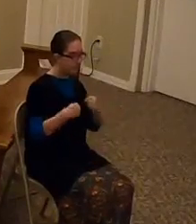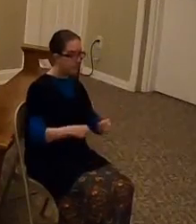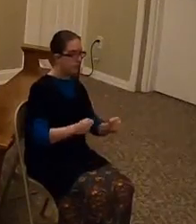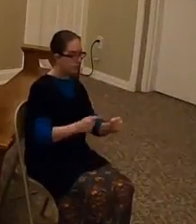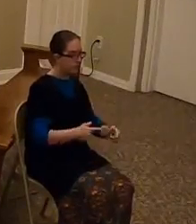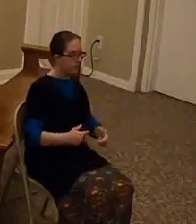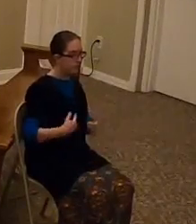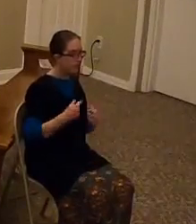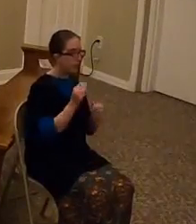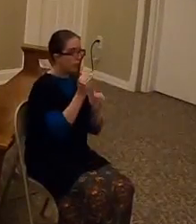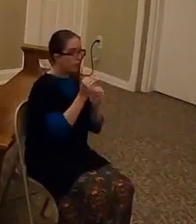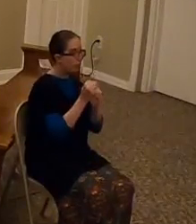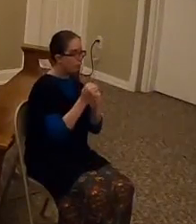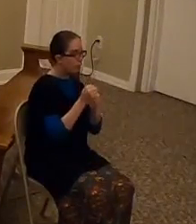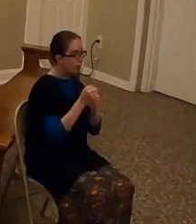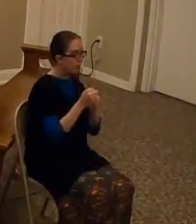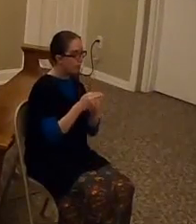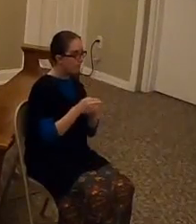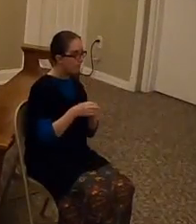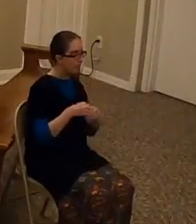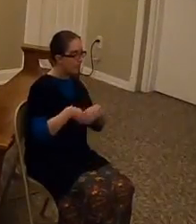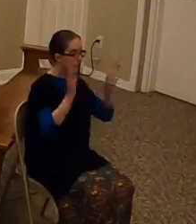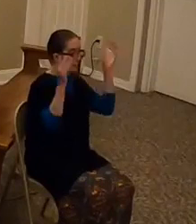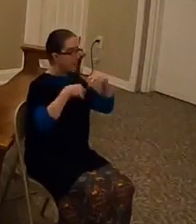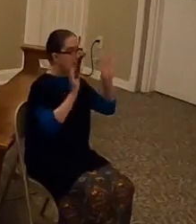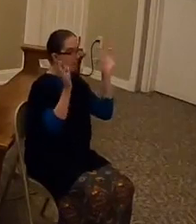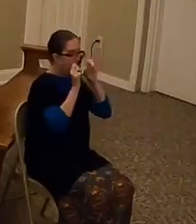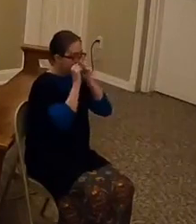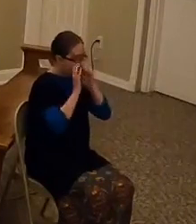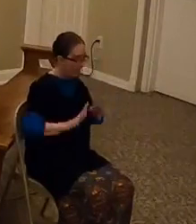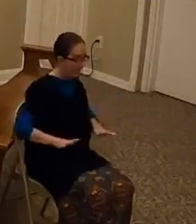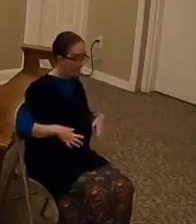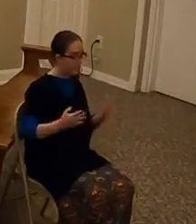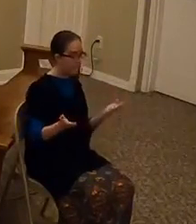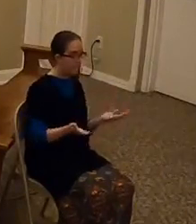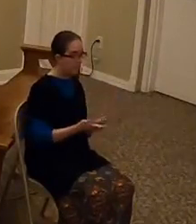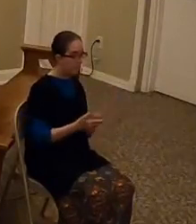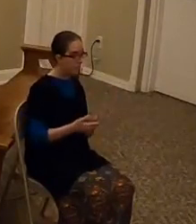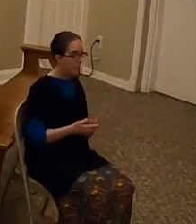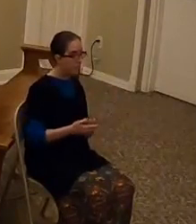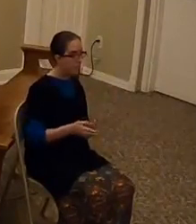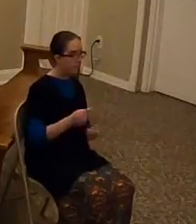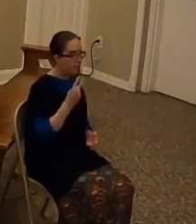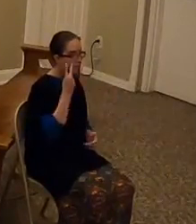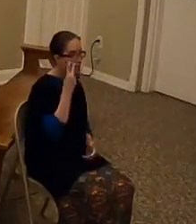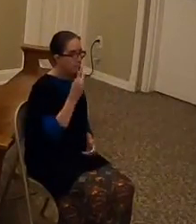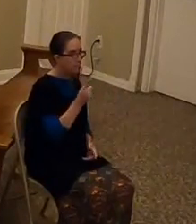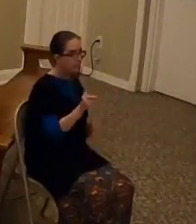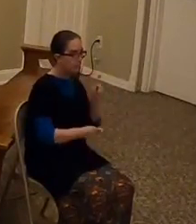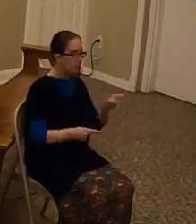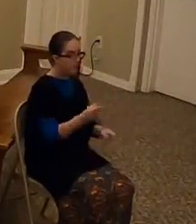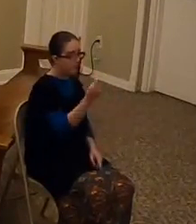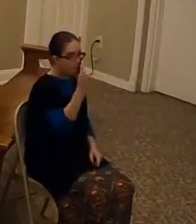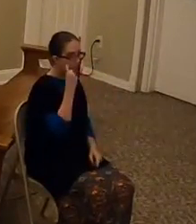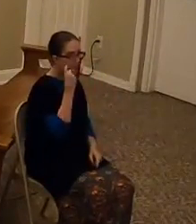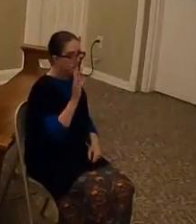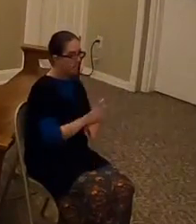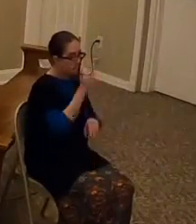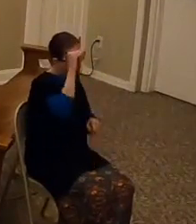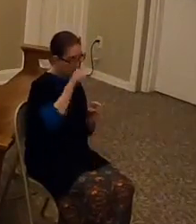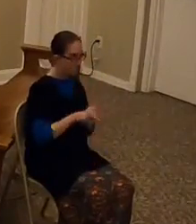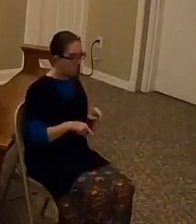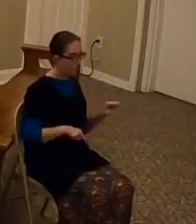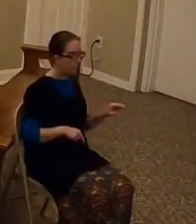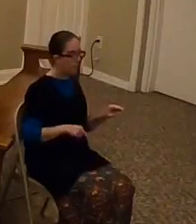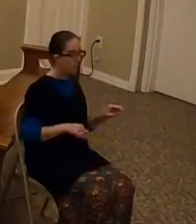with only a small portion. Now we call that a splashover blessing here. Amen. You know, you ever see people come to church, Brother West? And man,